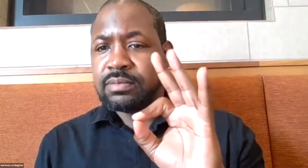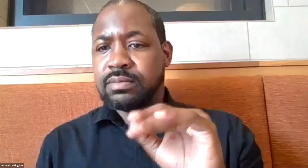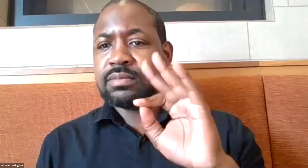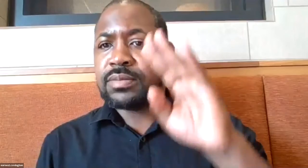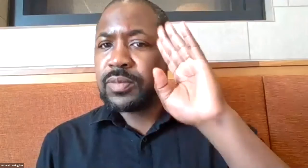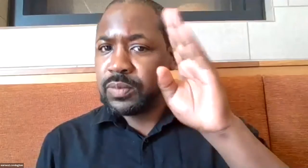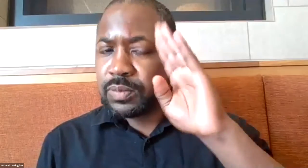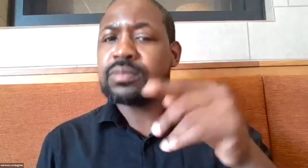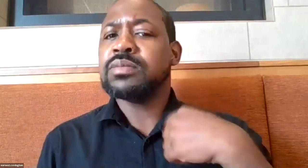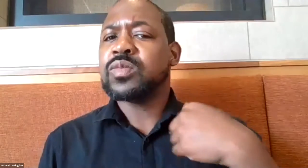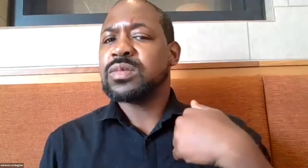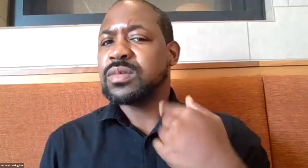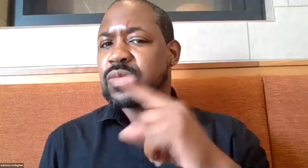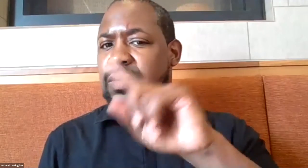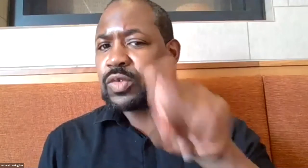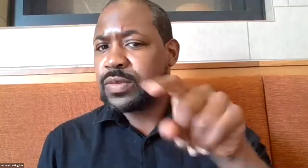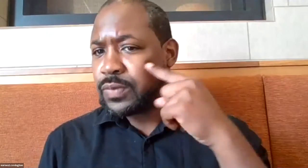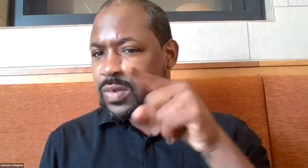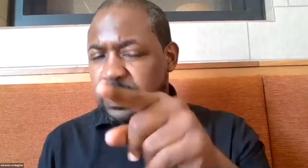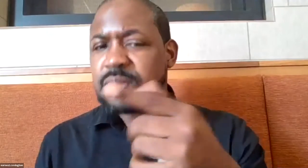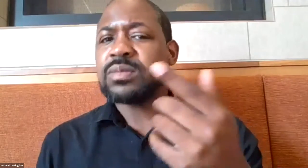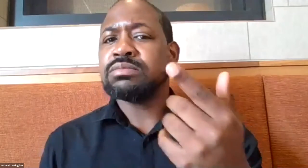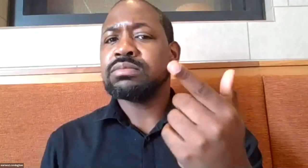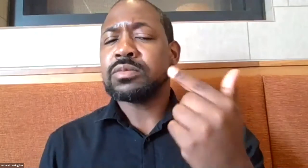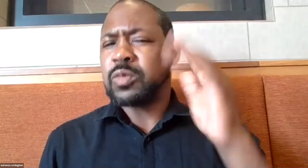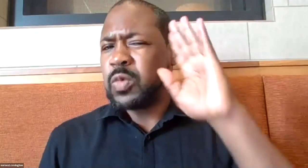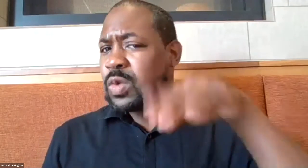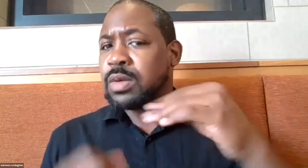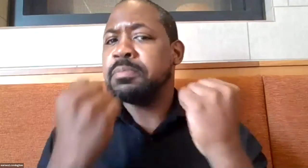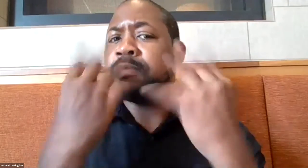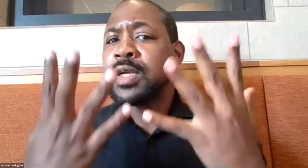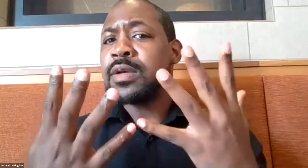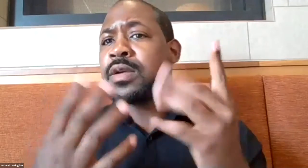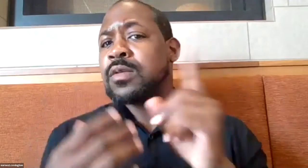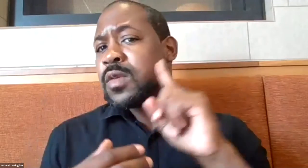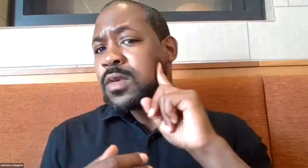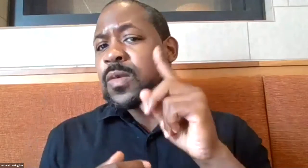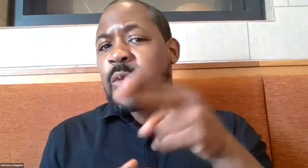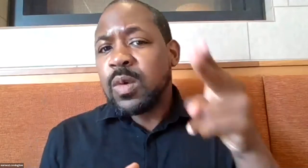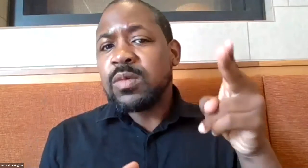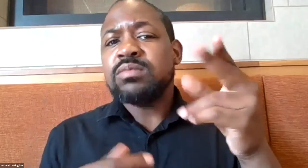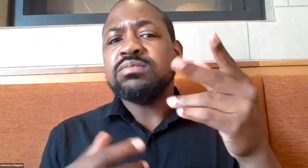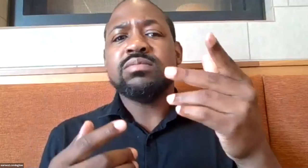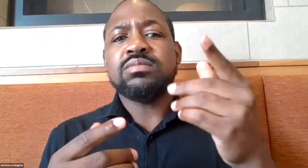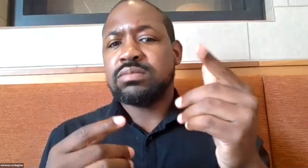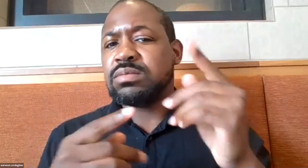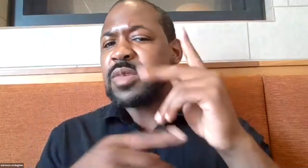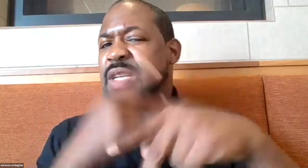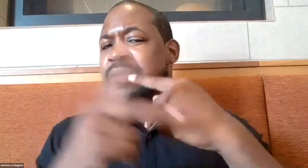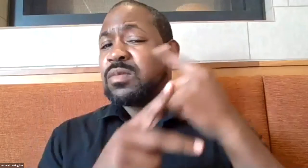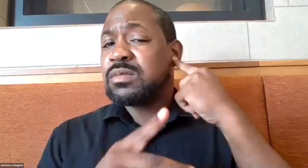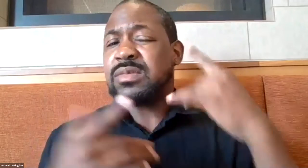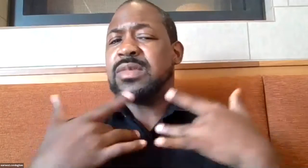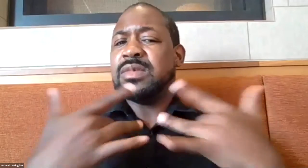Hi. Hello. Okay, great. Hello. So I have a question for you. You know that many deaf and hard of